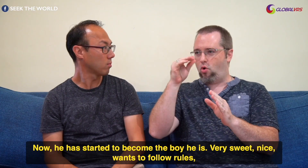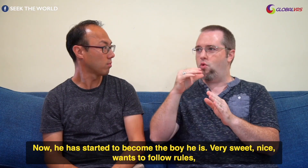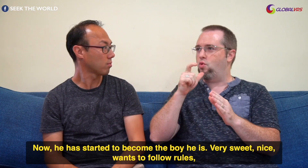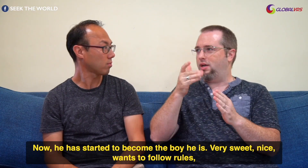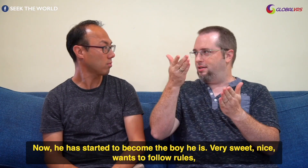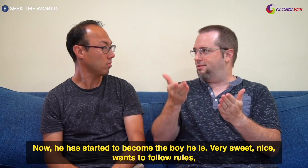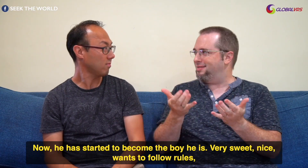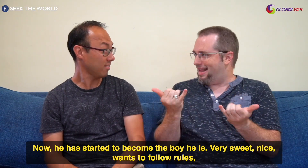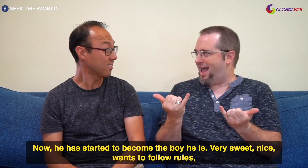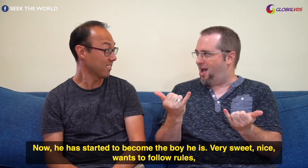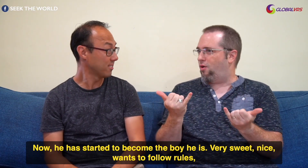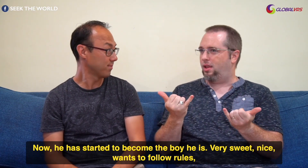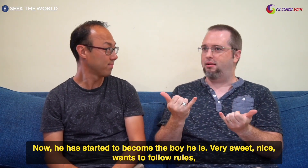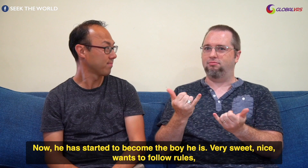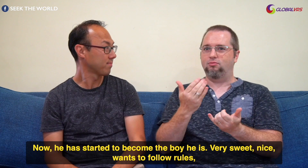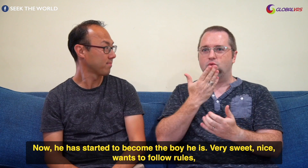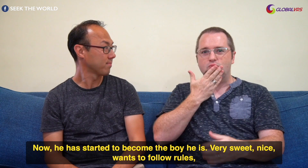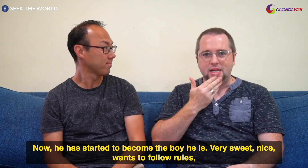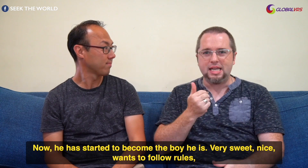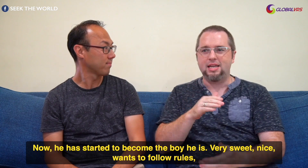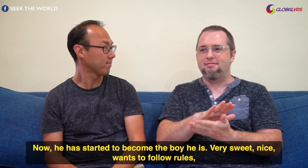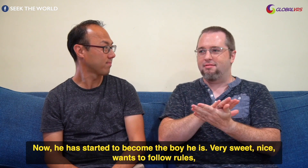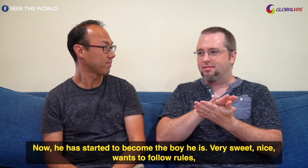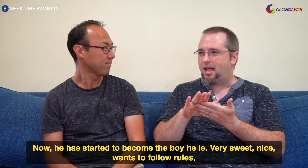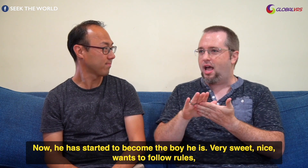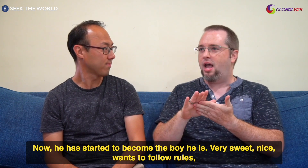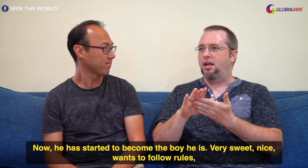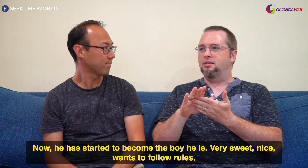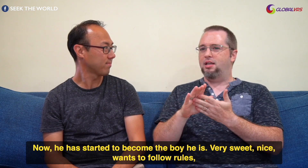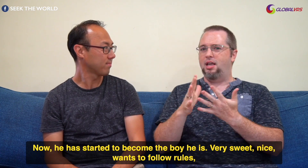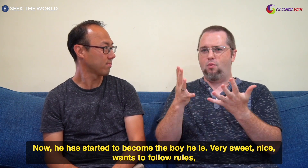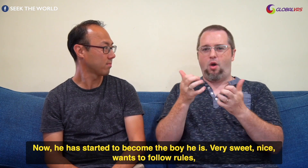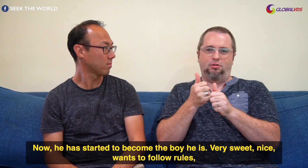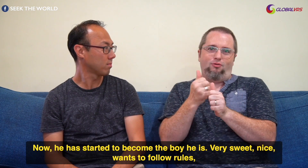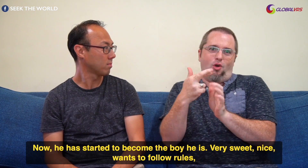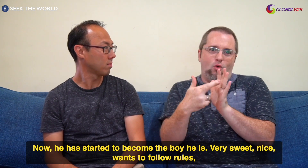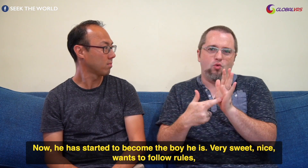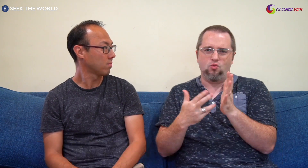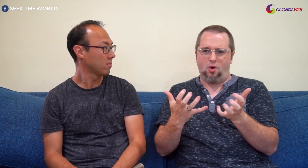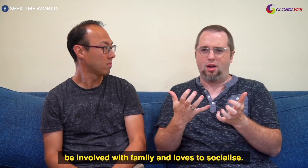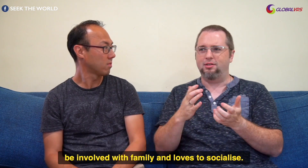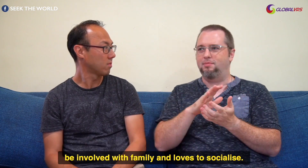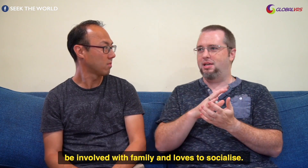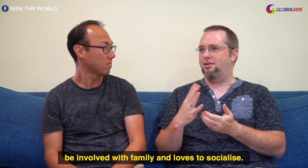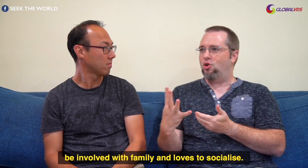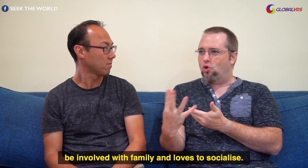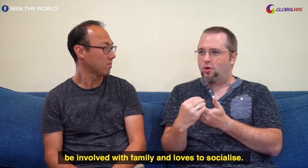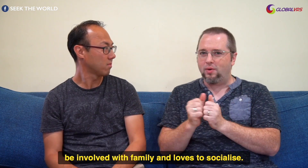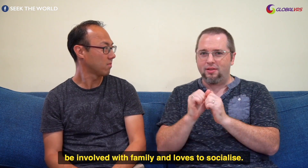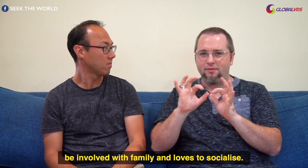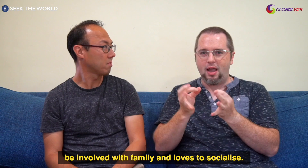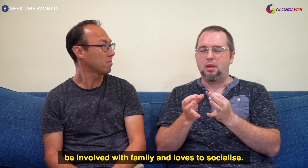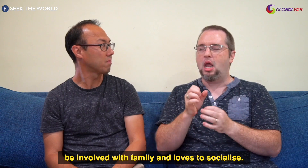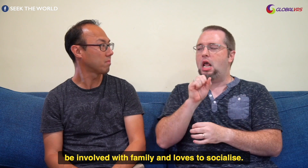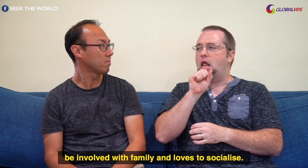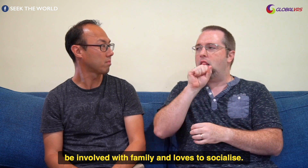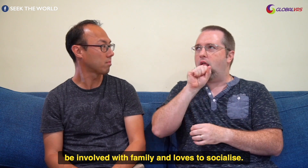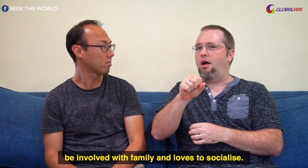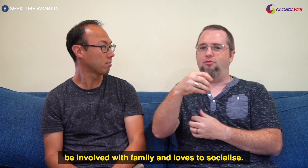Now he has started to become the boy who he is today. Very sweet, kind, wants to follow the rules, be included with